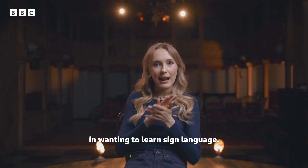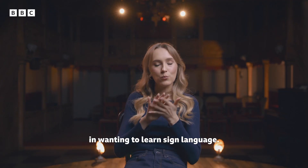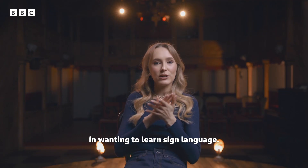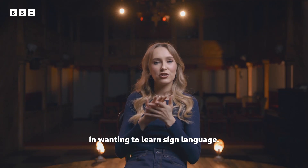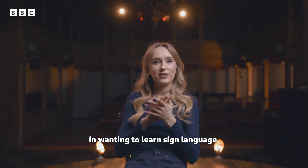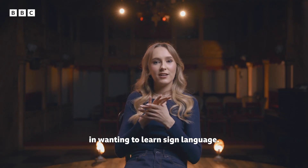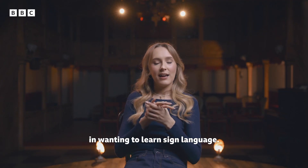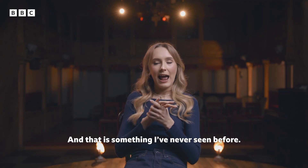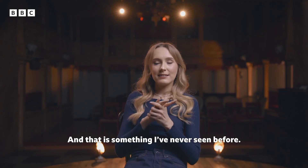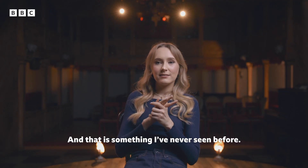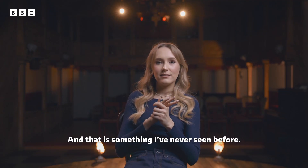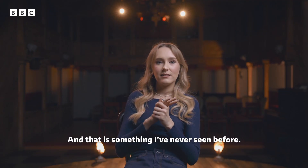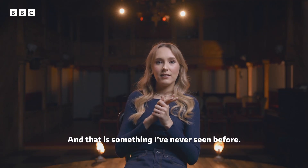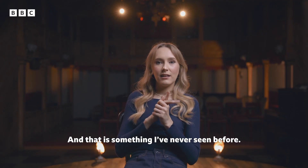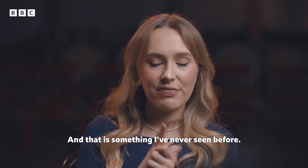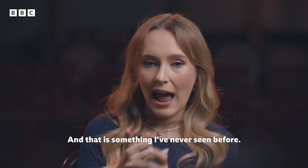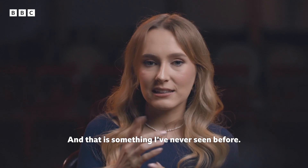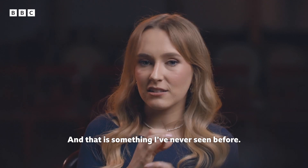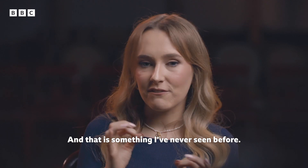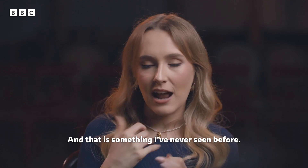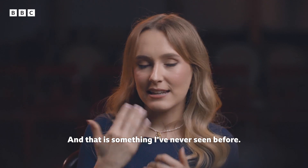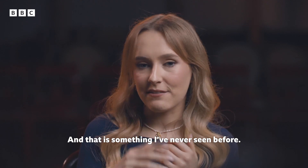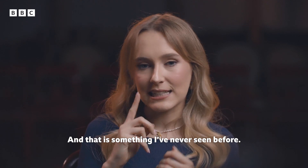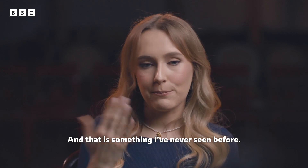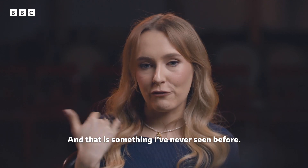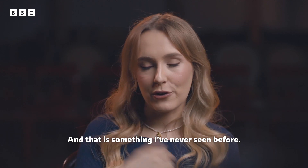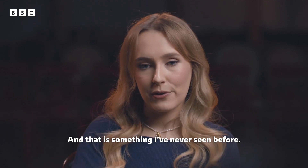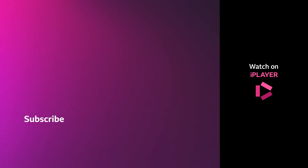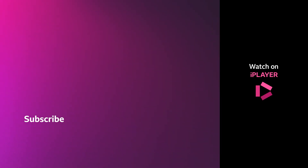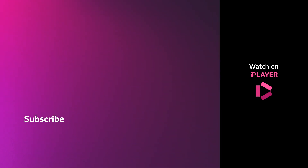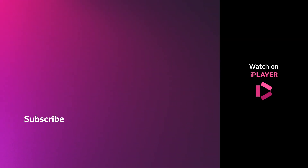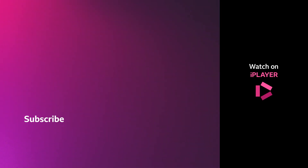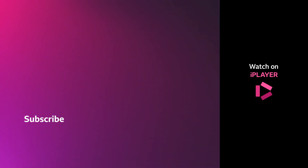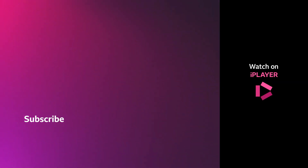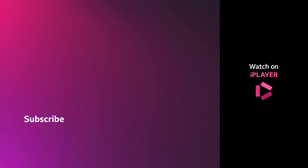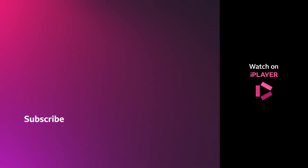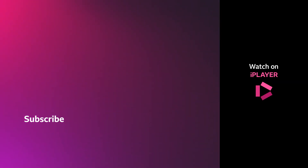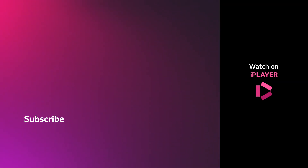to learn sign language. And that is something I've never seen before.